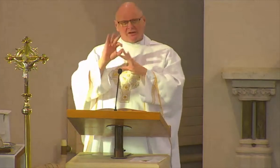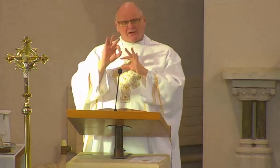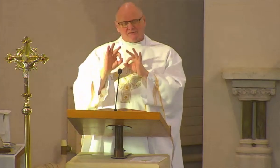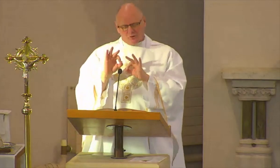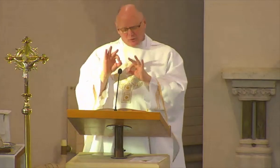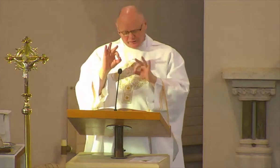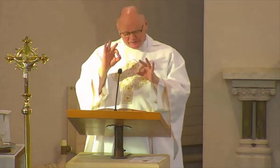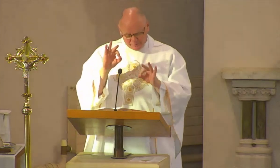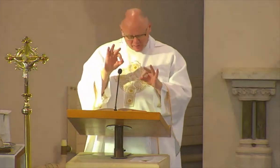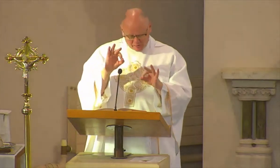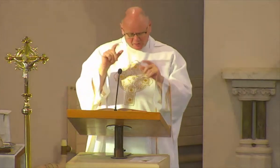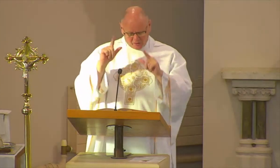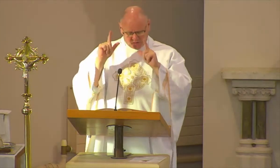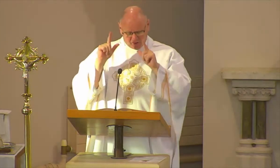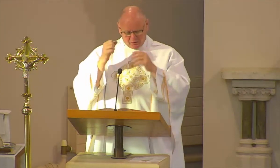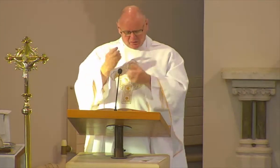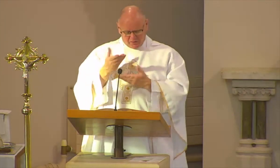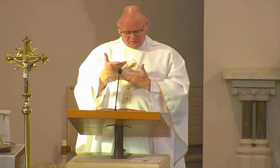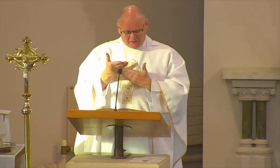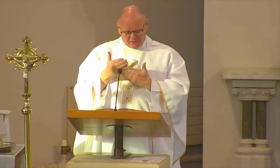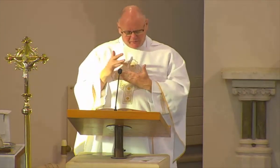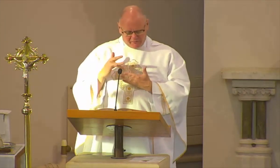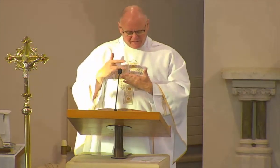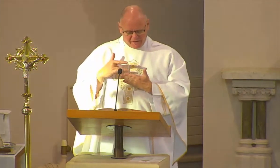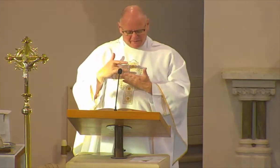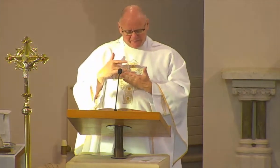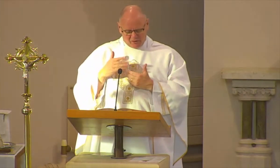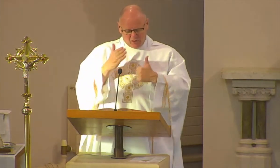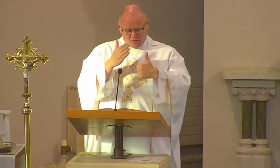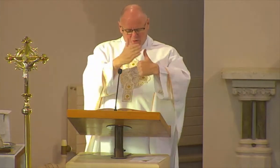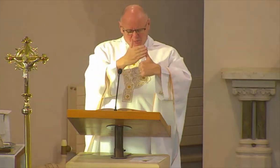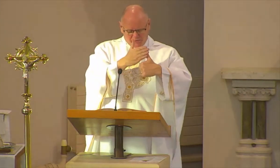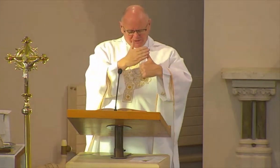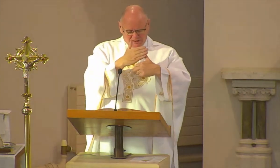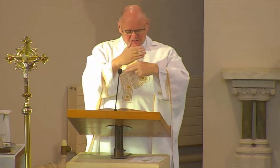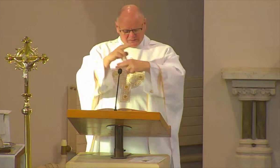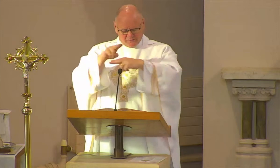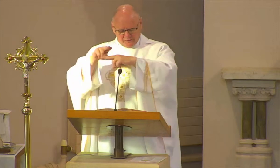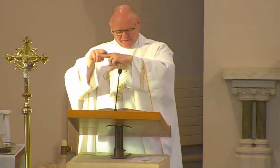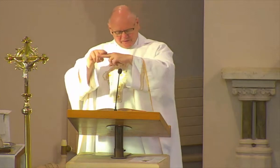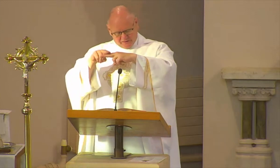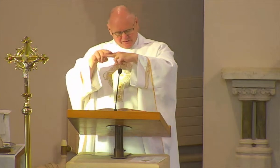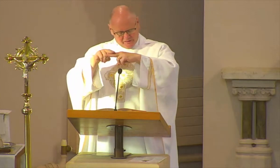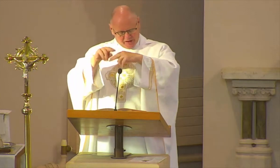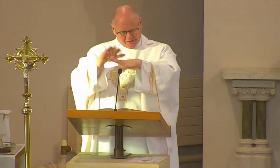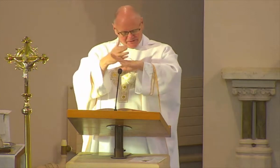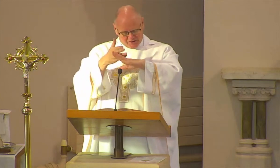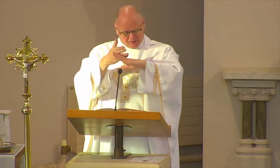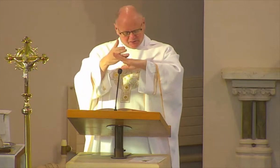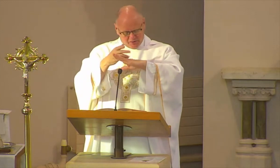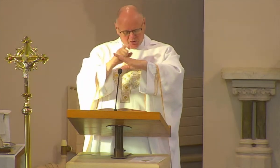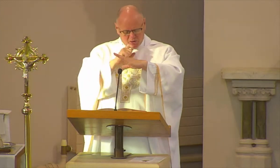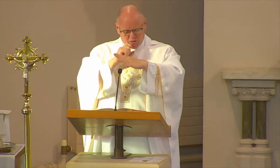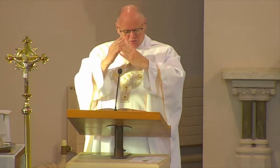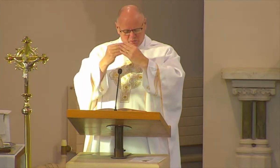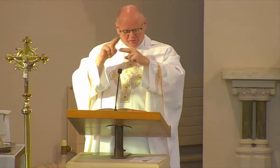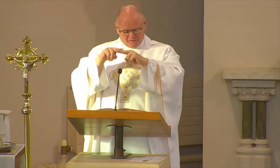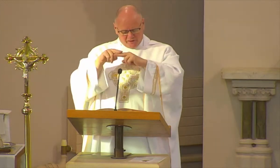in the Holy Spirit, the Lord, the giver of life, who proceeds from the Father and the Son, who with the Father and